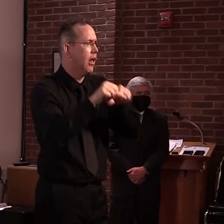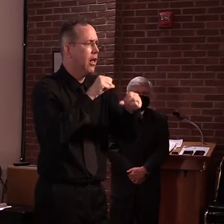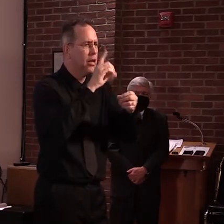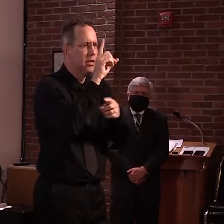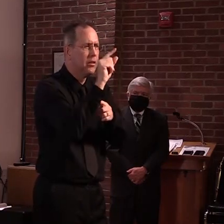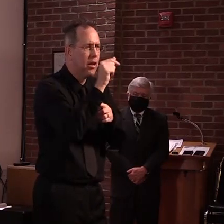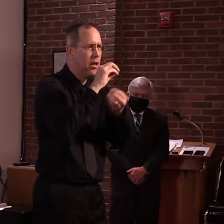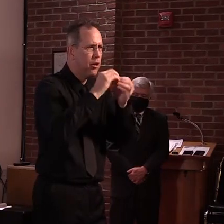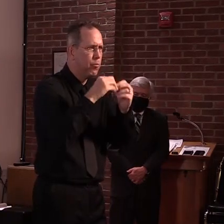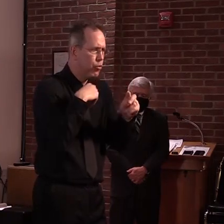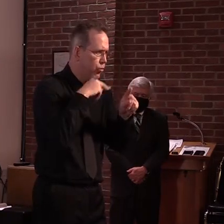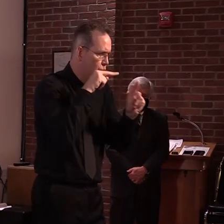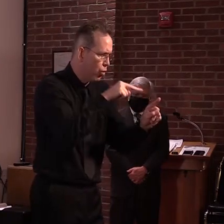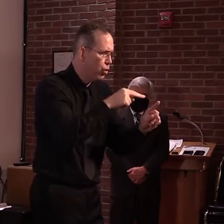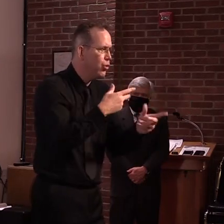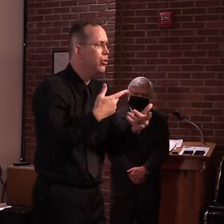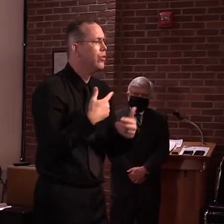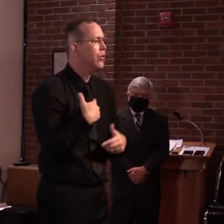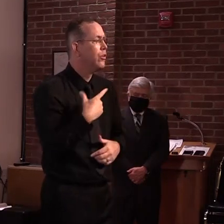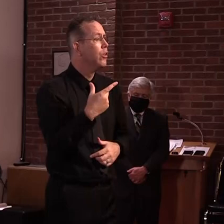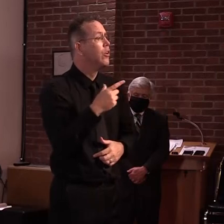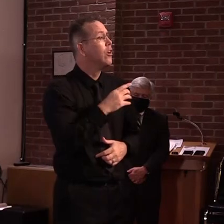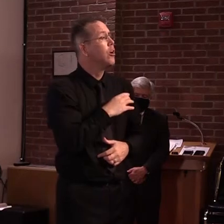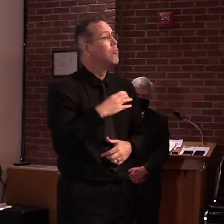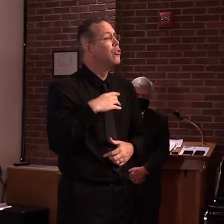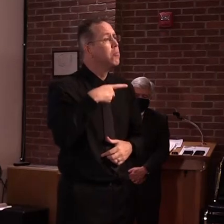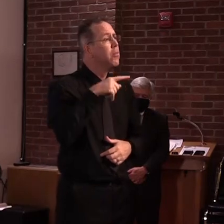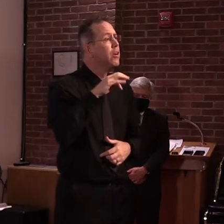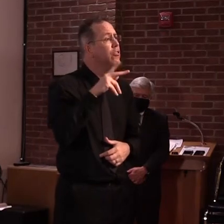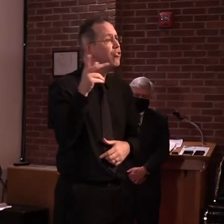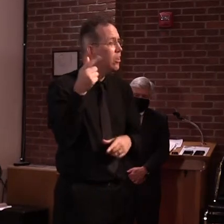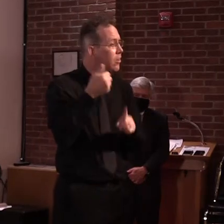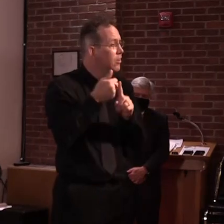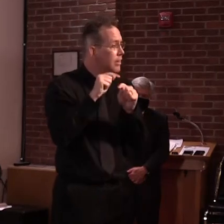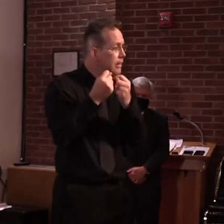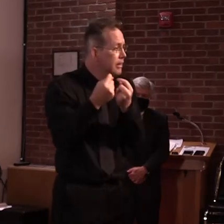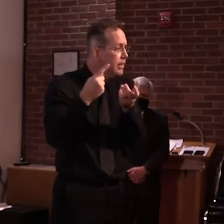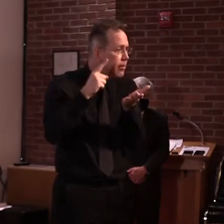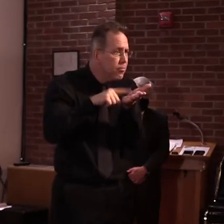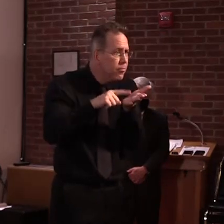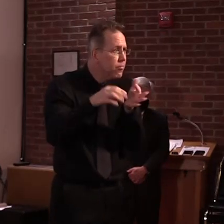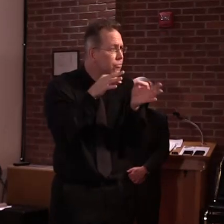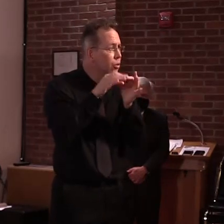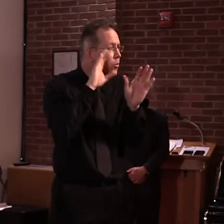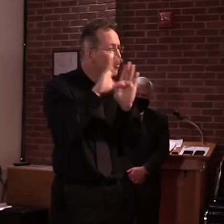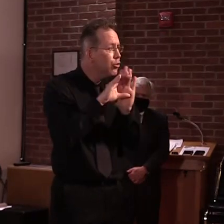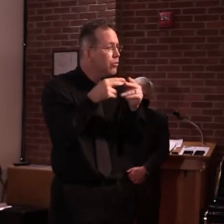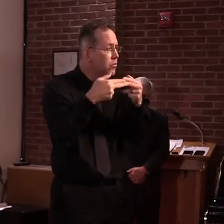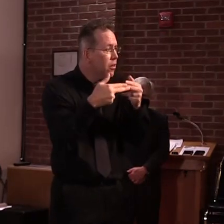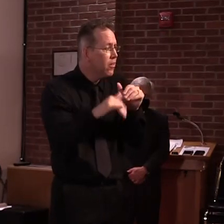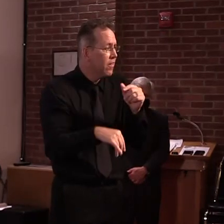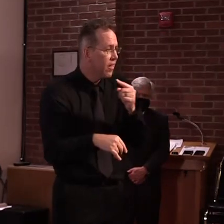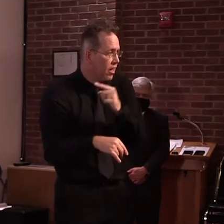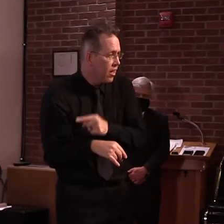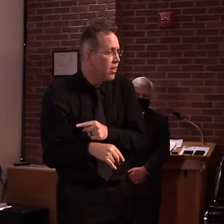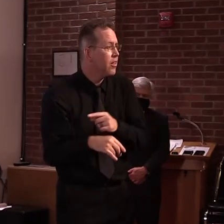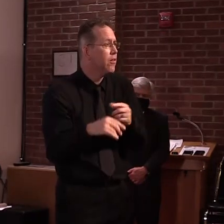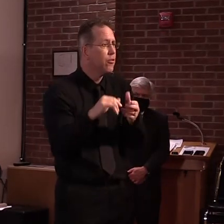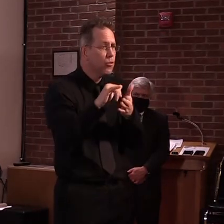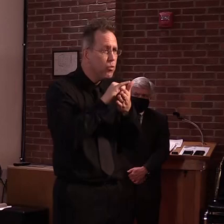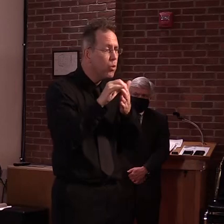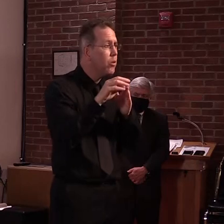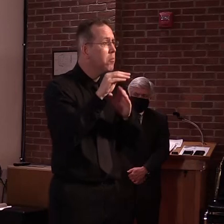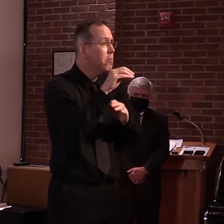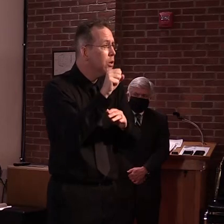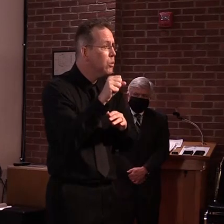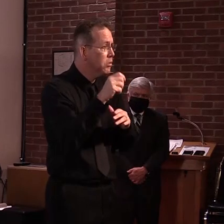keeps showing the heat map, and the numbers are looking better in Massachusetts and New York. But I can tell you